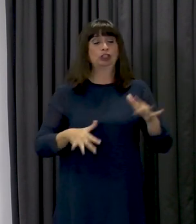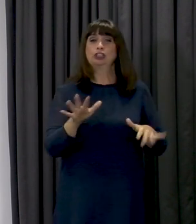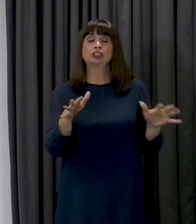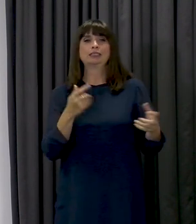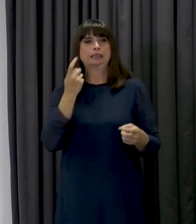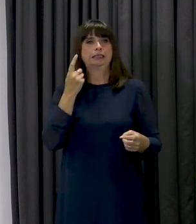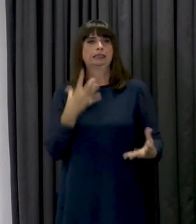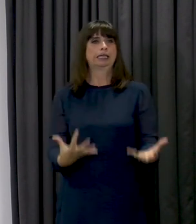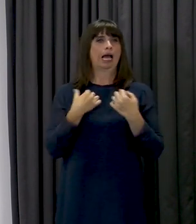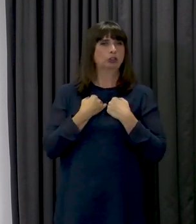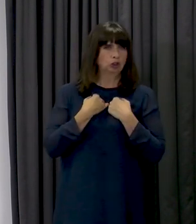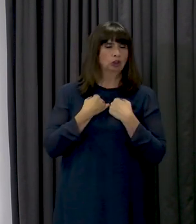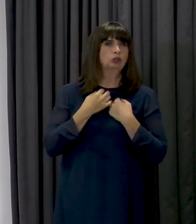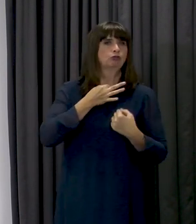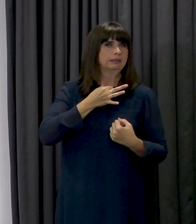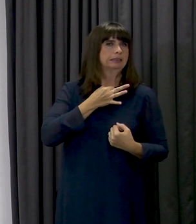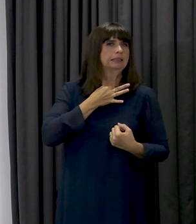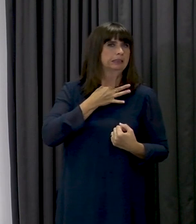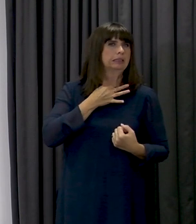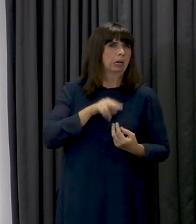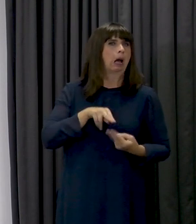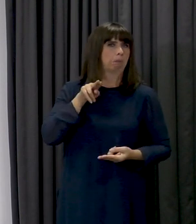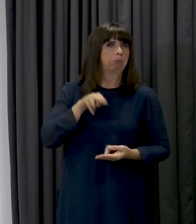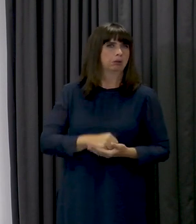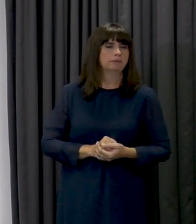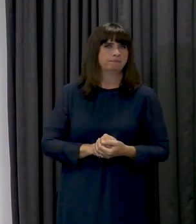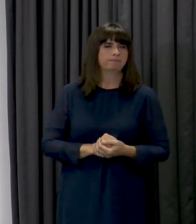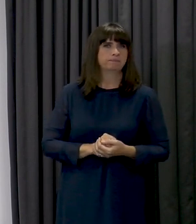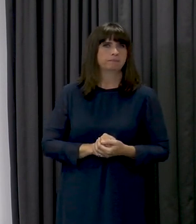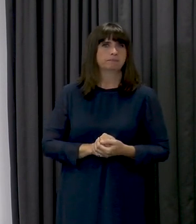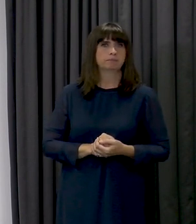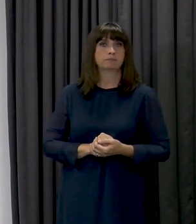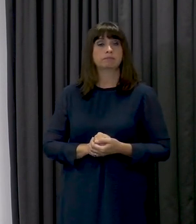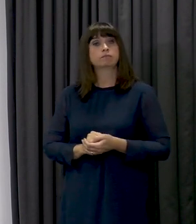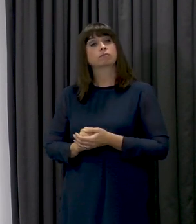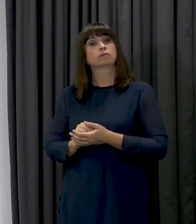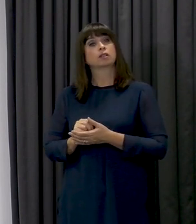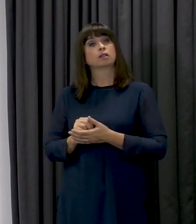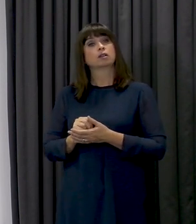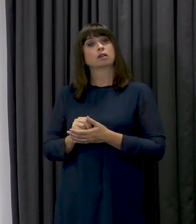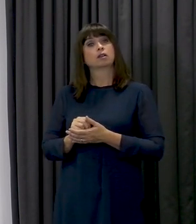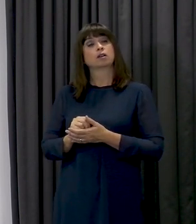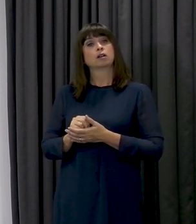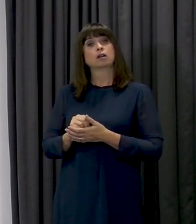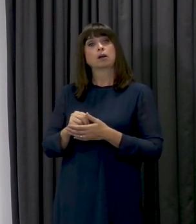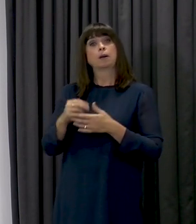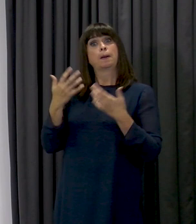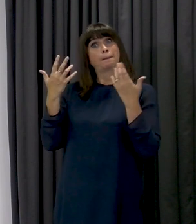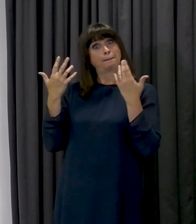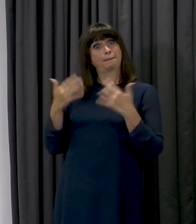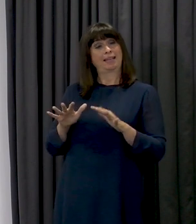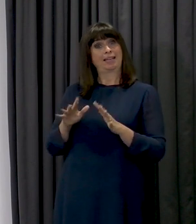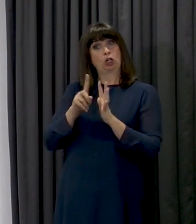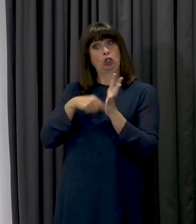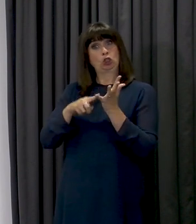of transmission increases. More than half of the cases are contact tracers identified